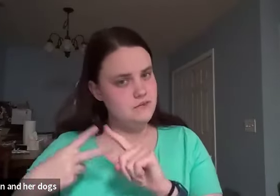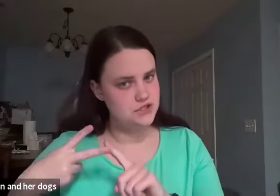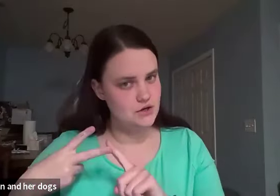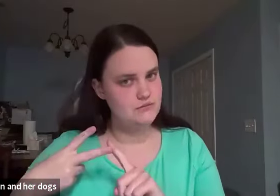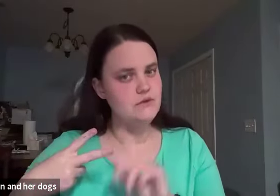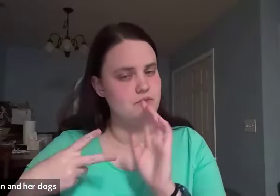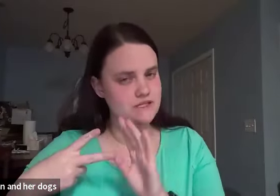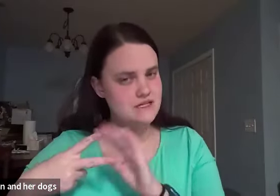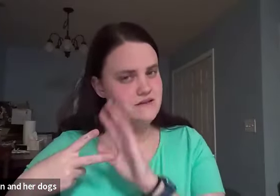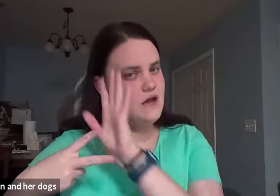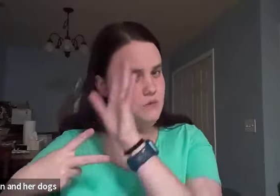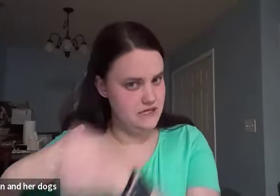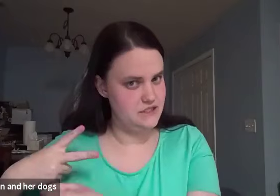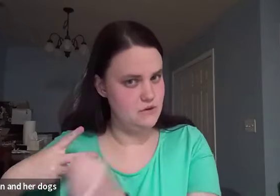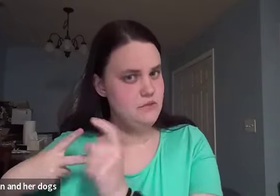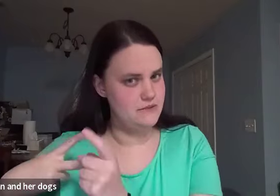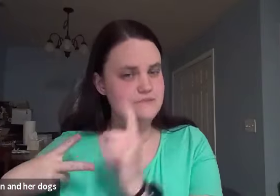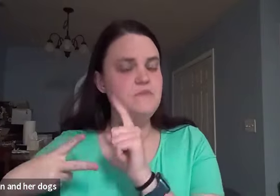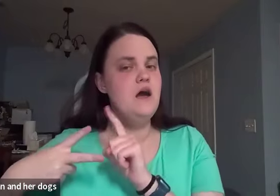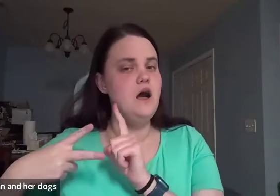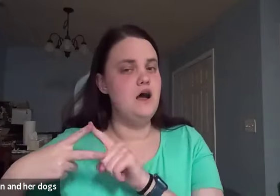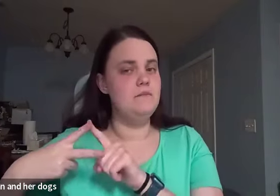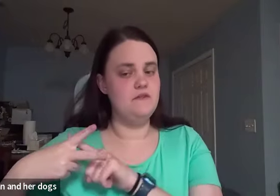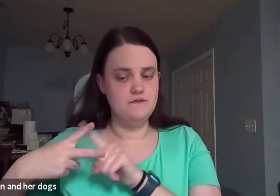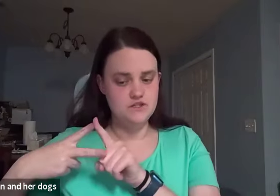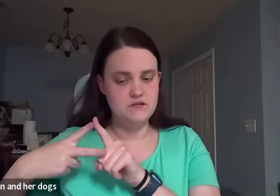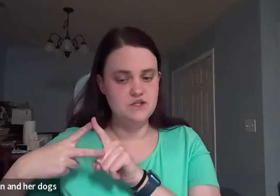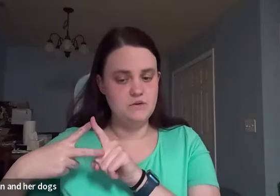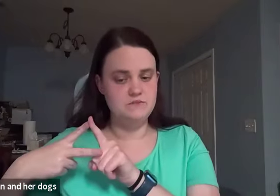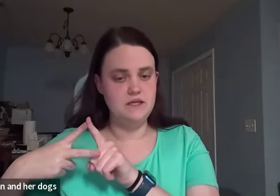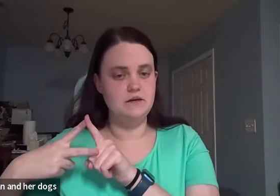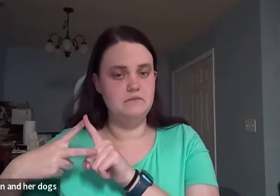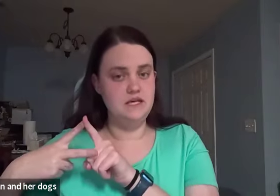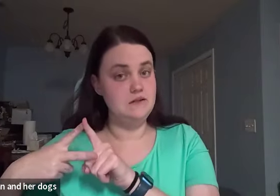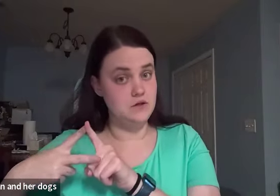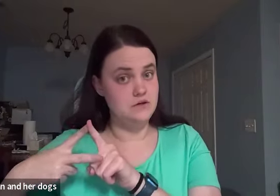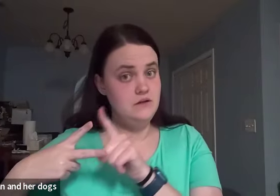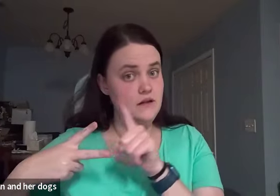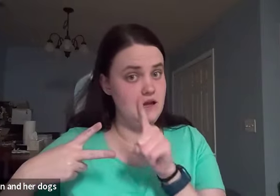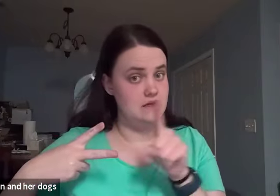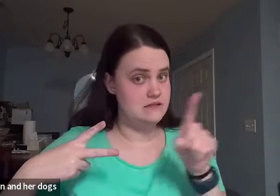I'm going to show. And the reason I say this, I will get into, I promise. The first one is going to be me learn